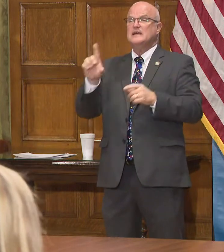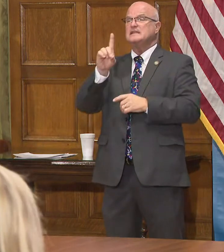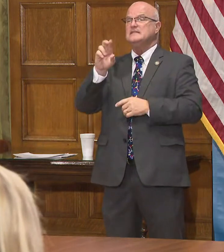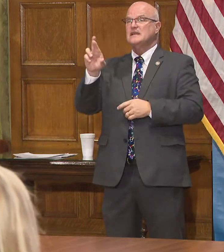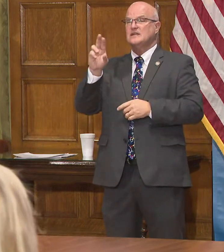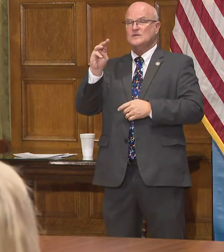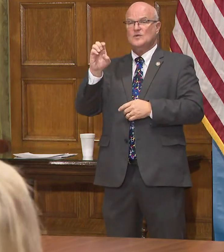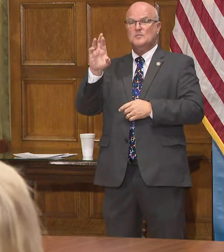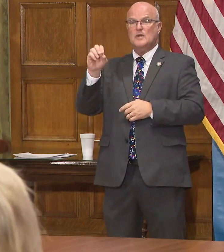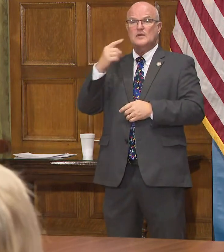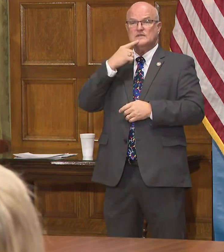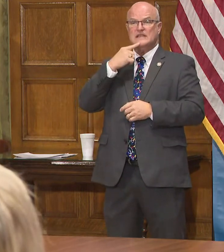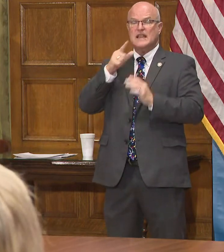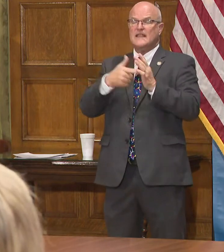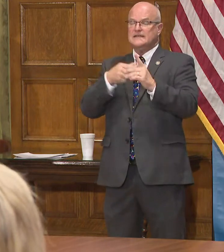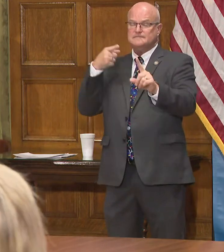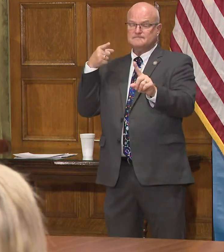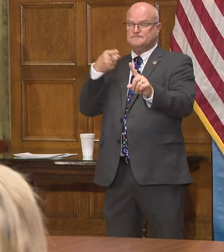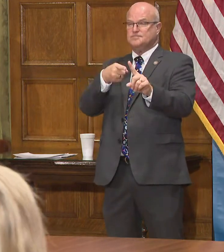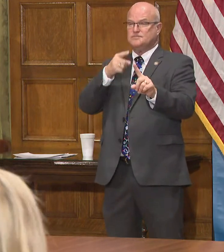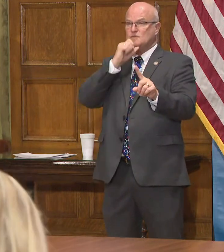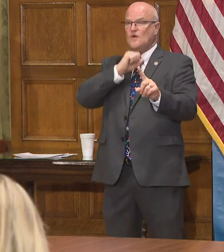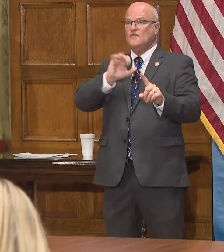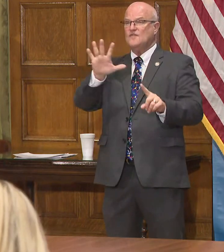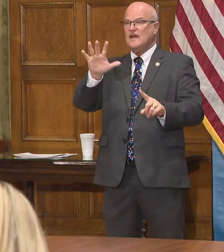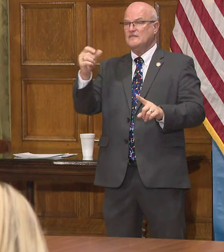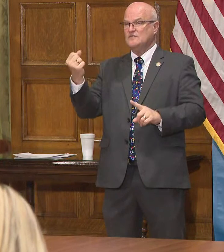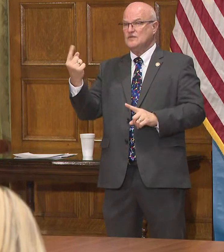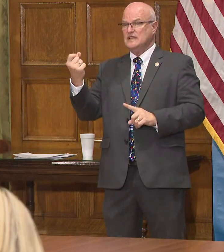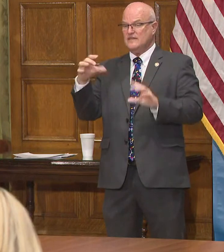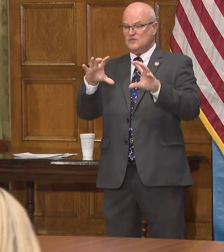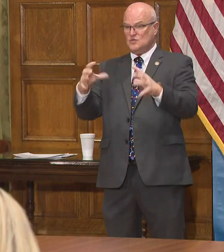said, this is targeted to that 5 to 11 age